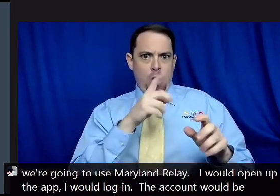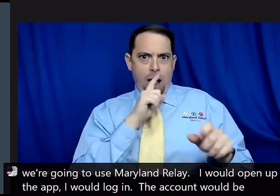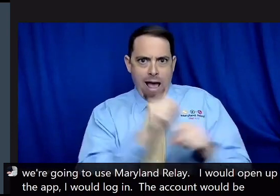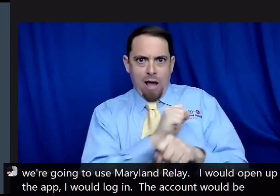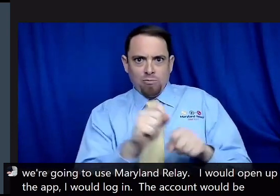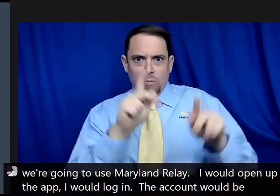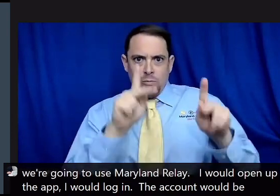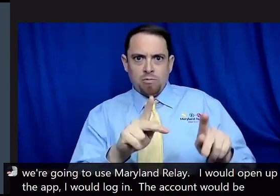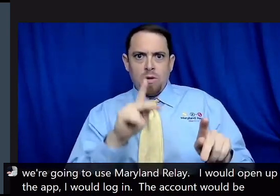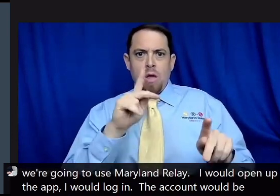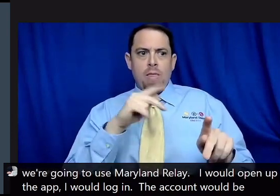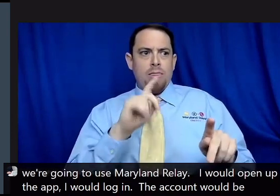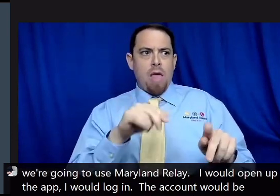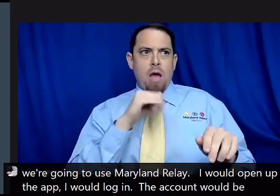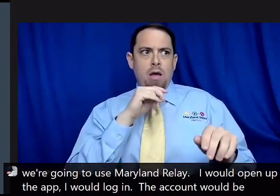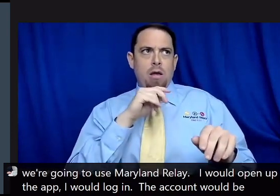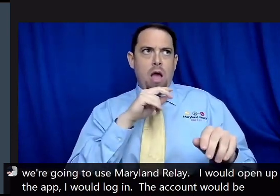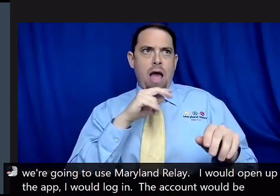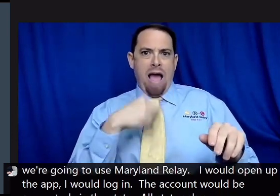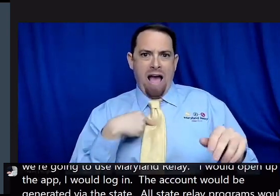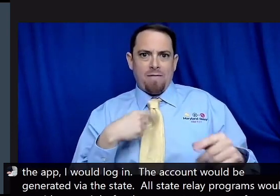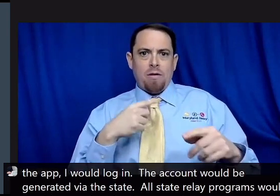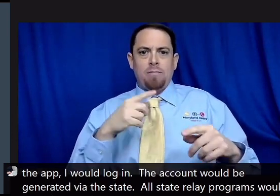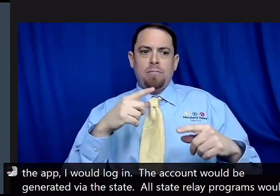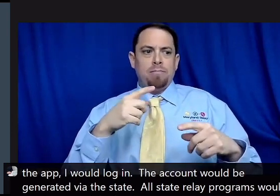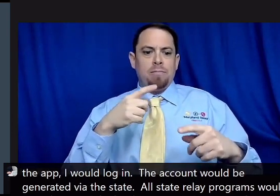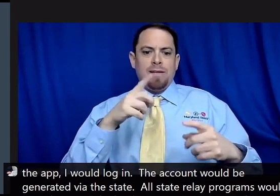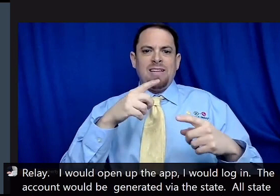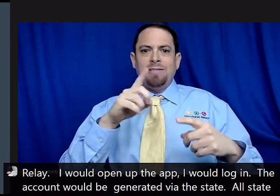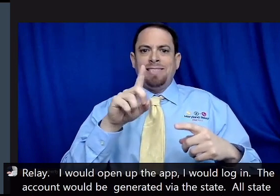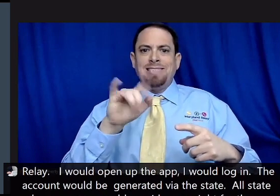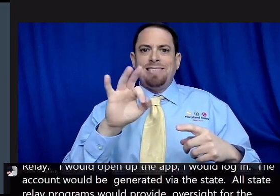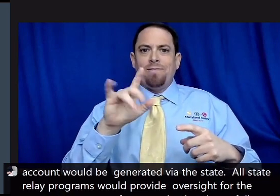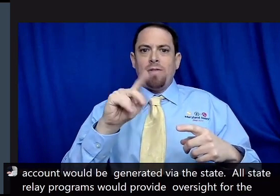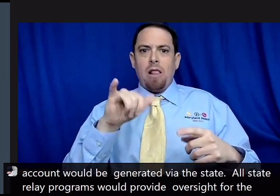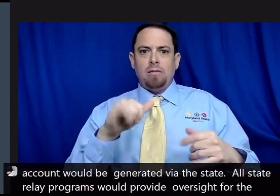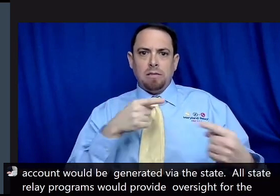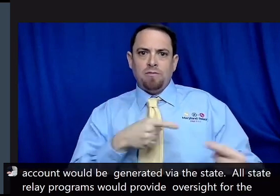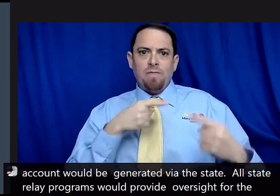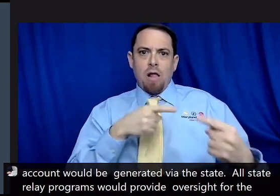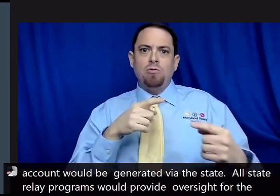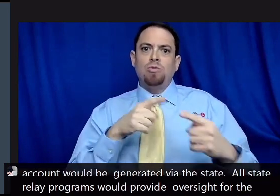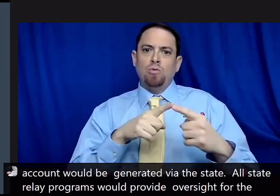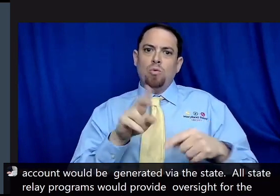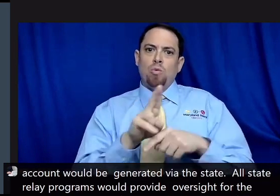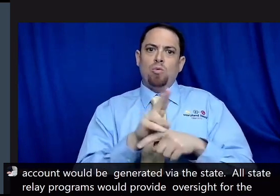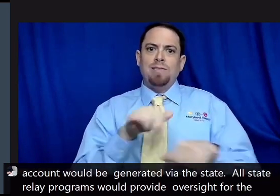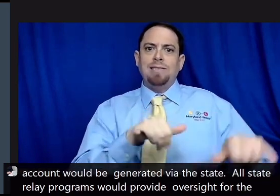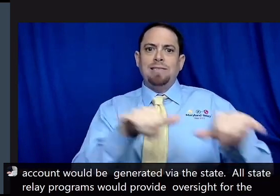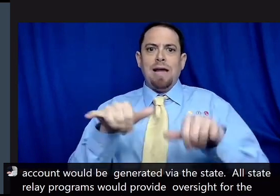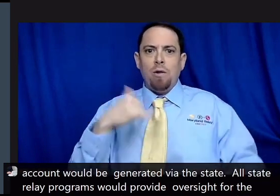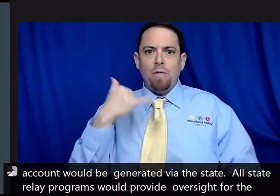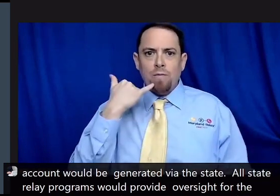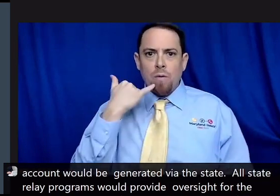to ensure, for example, that these folks are vetted and that they are legitimate users of the service,